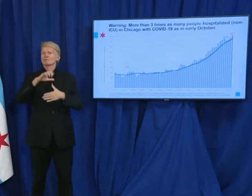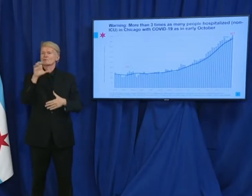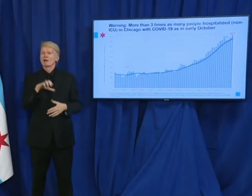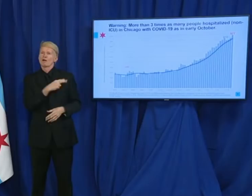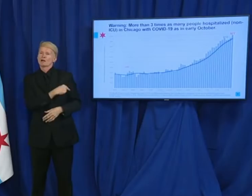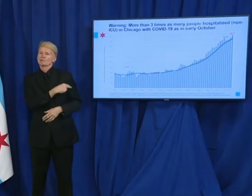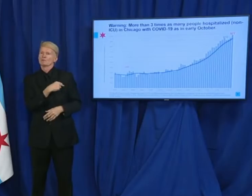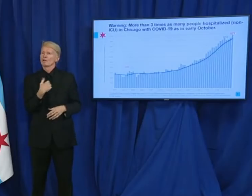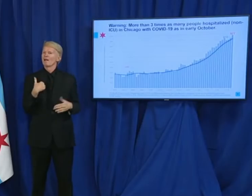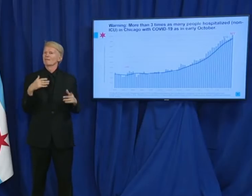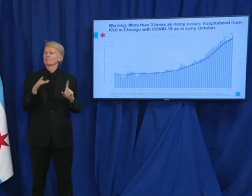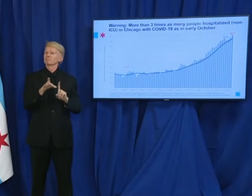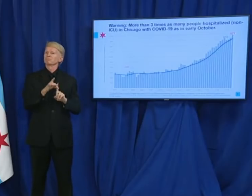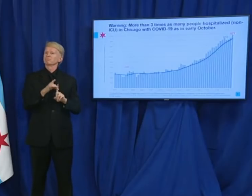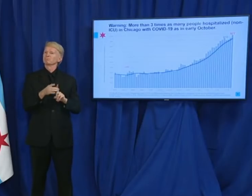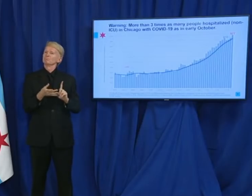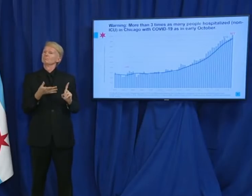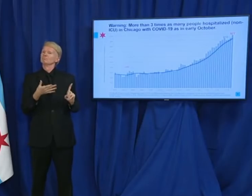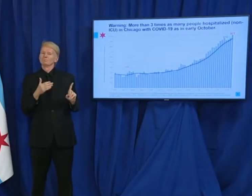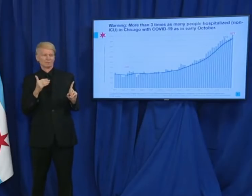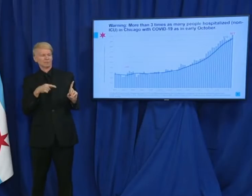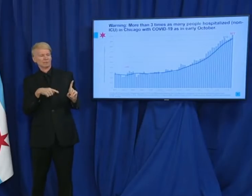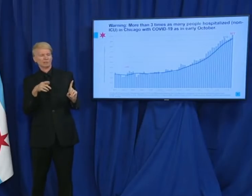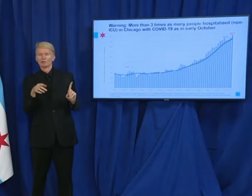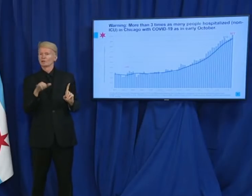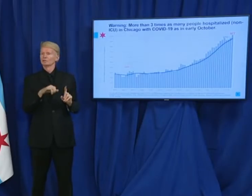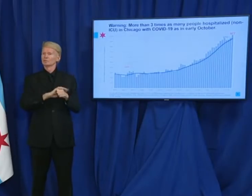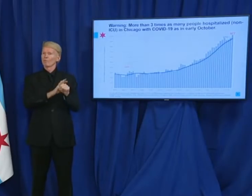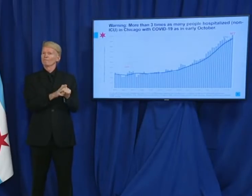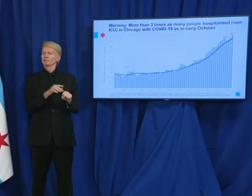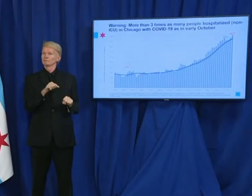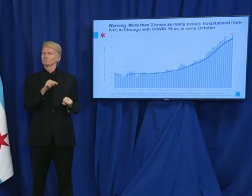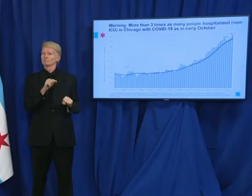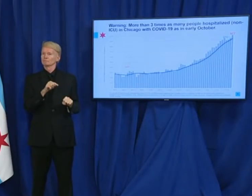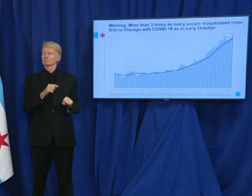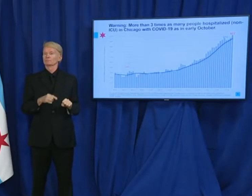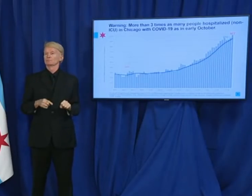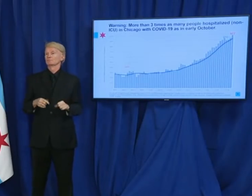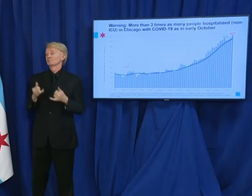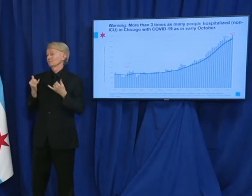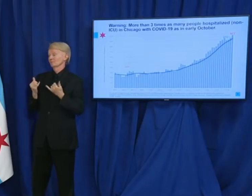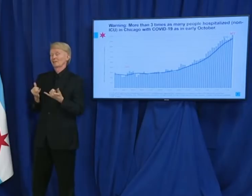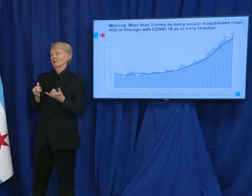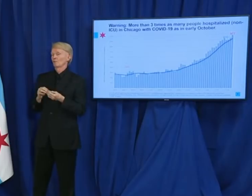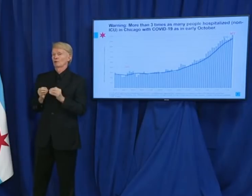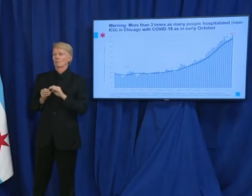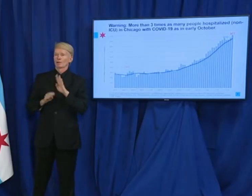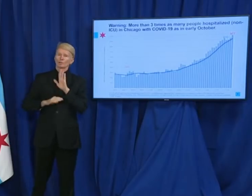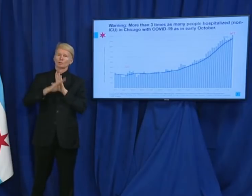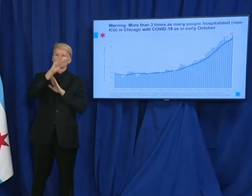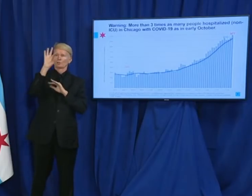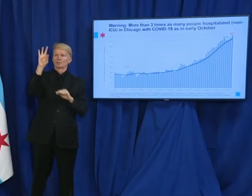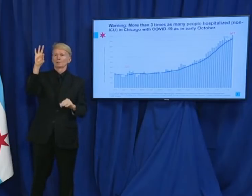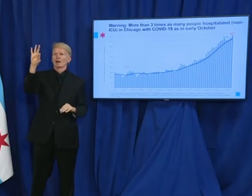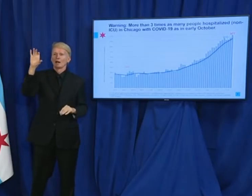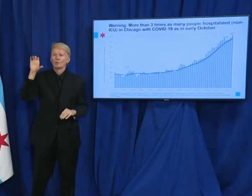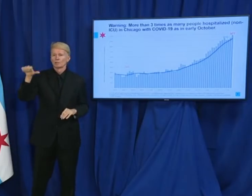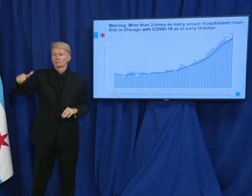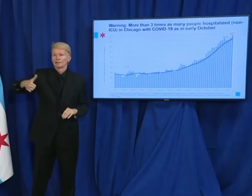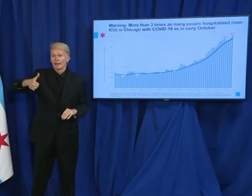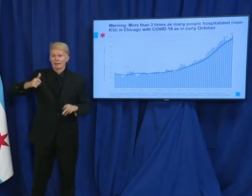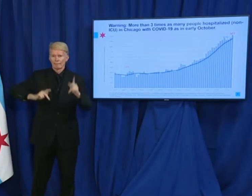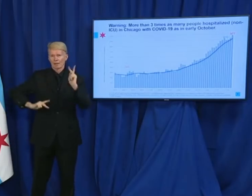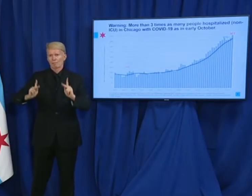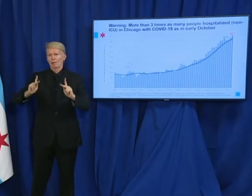with COVID or likely COVID and waiting for a test. As of now, our average is at 910 people in